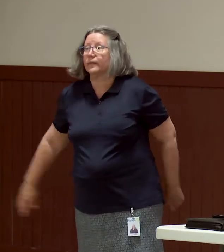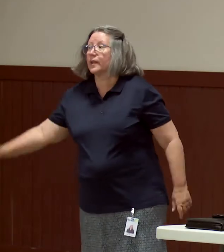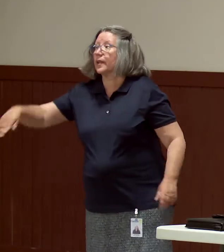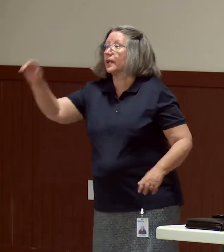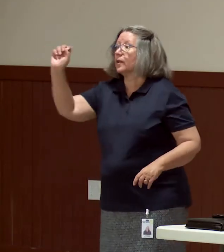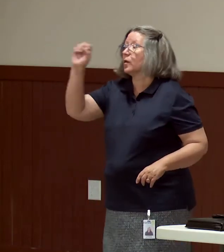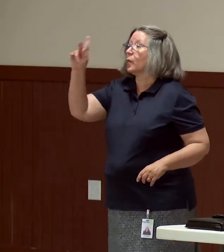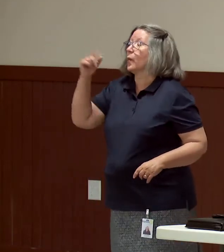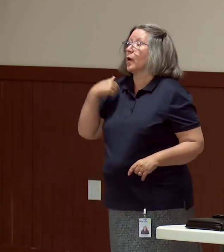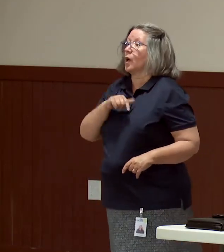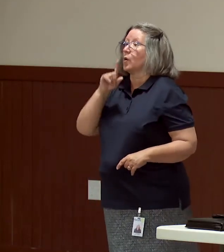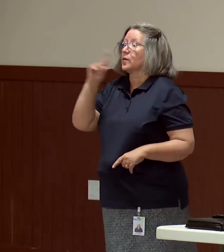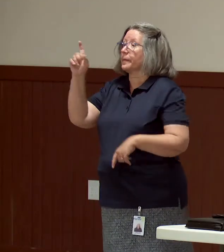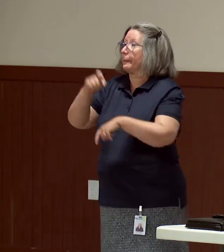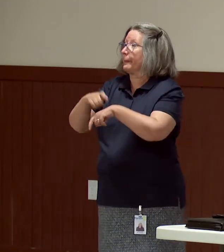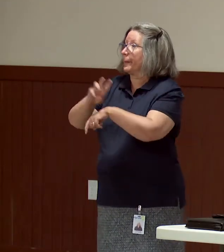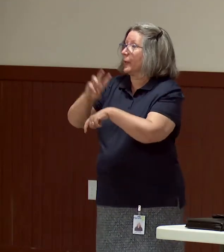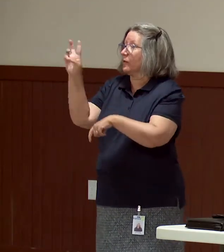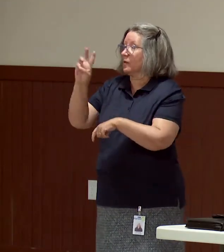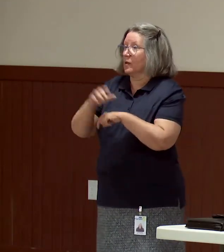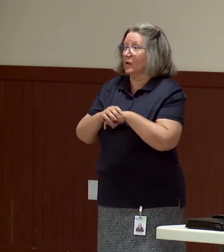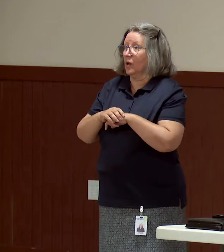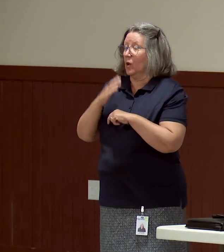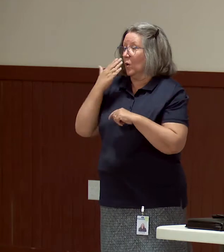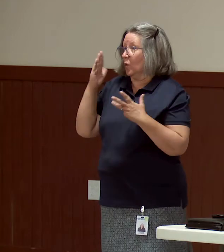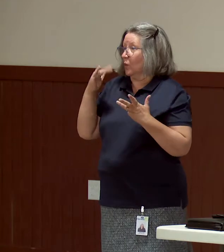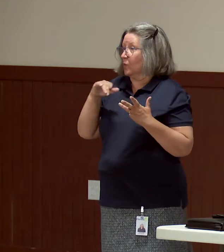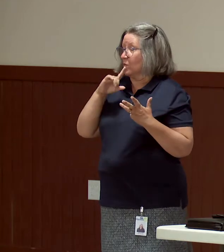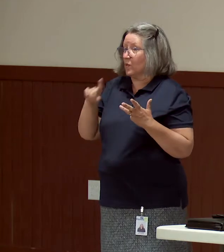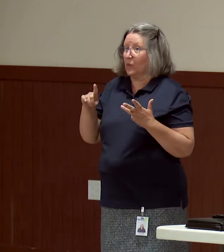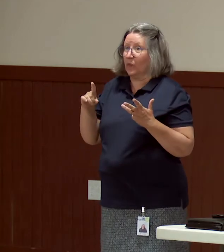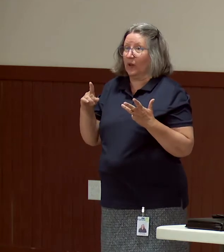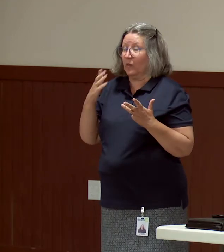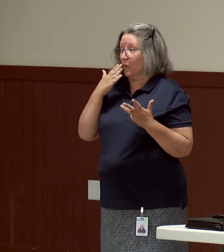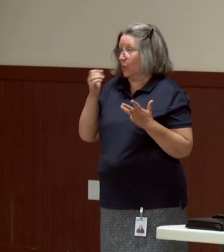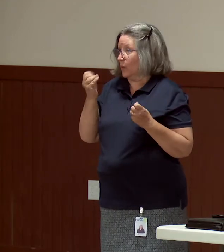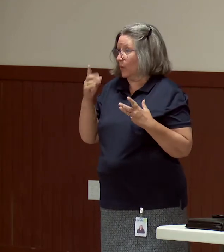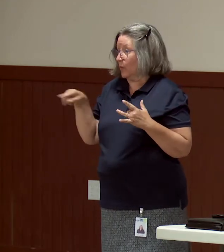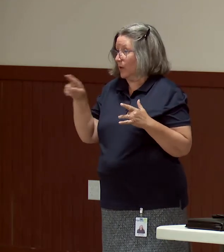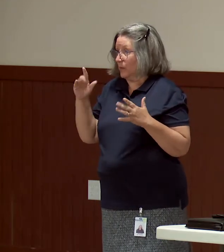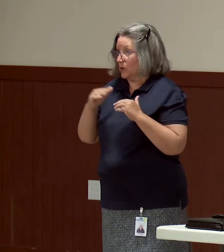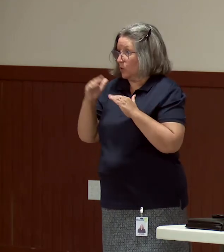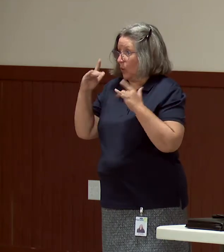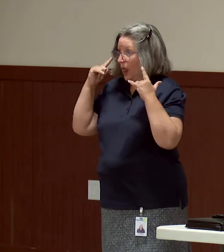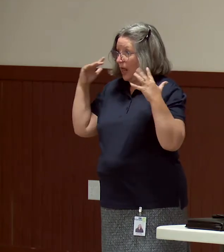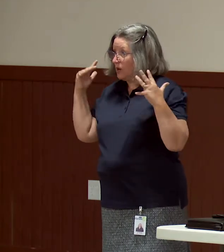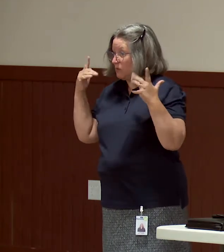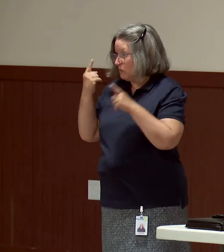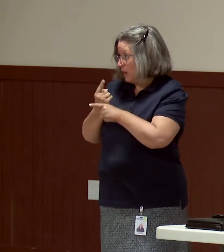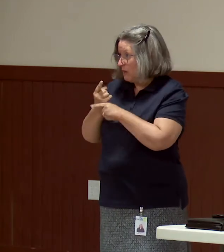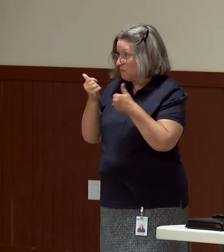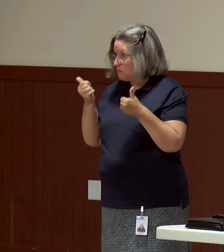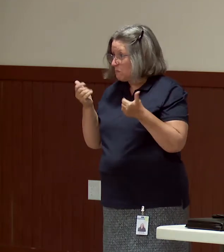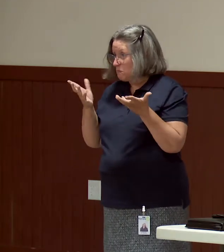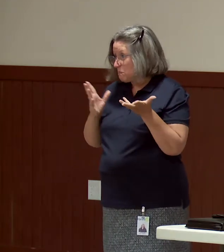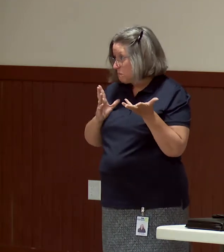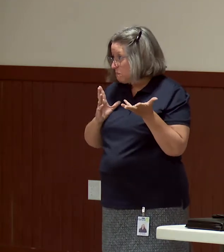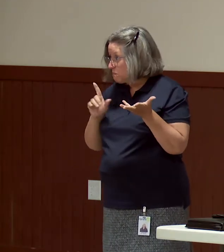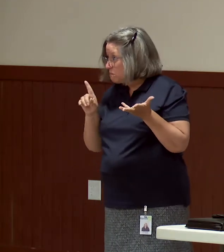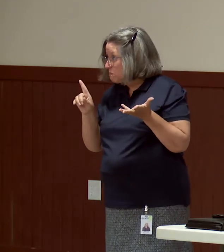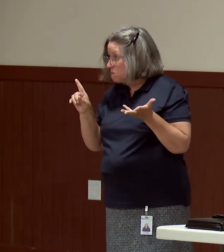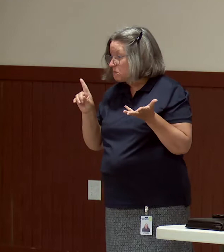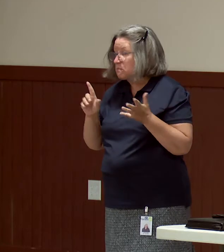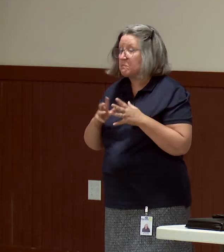Okay, well, being 6 o'clock, I'm not sure we need it this loud. Can you guys hear all right? Too loud, just right?